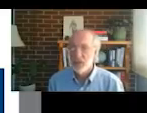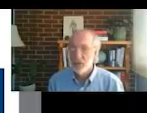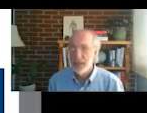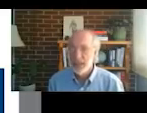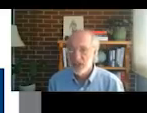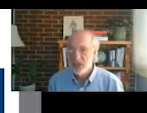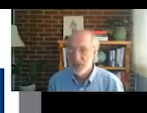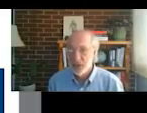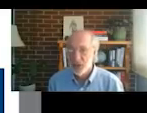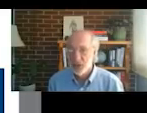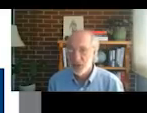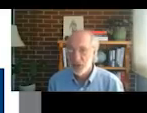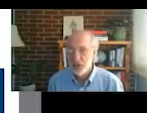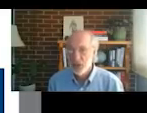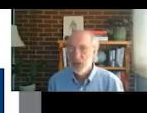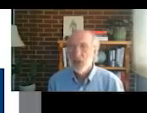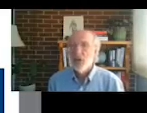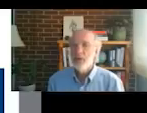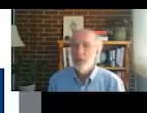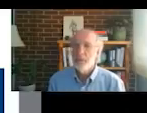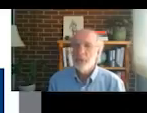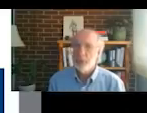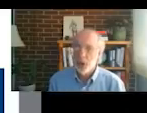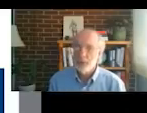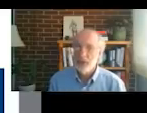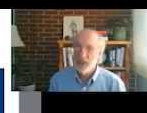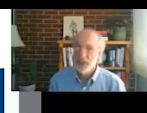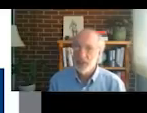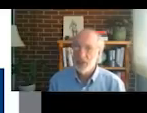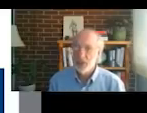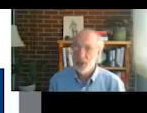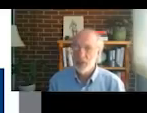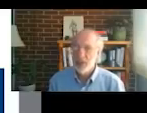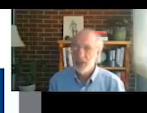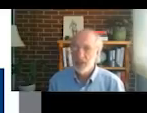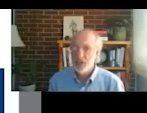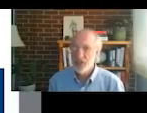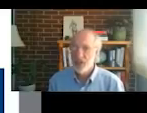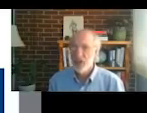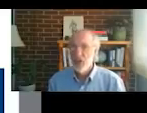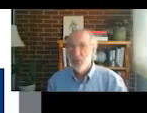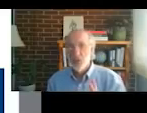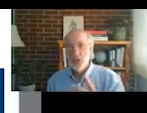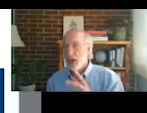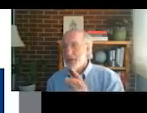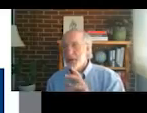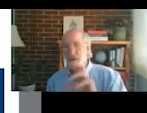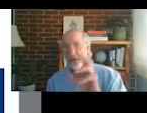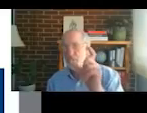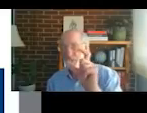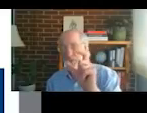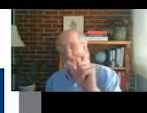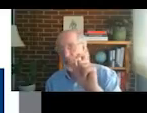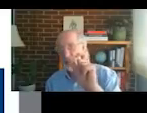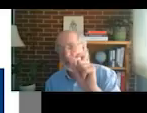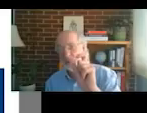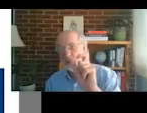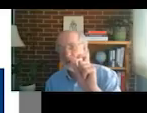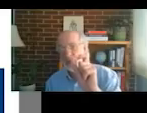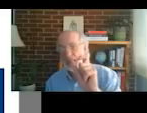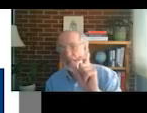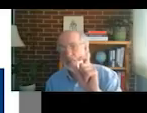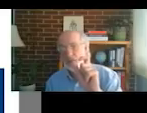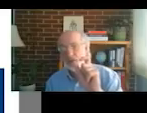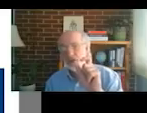to transfer from the prompted to unprompted conditions. What we often do is we'll provide a